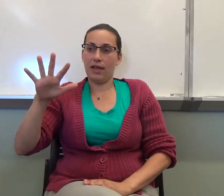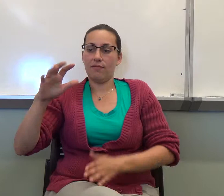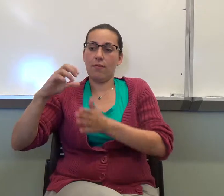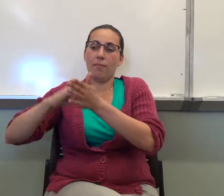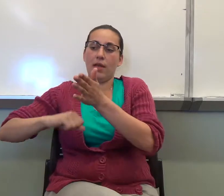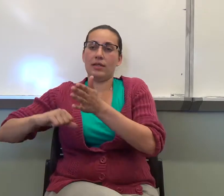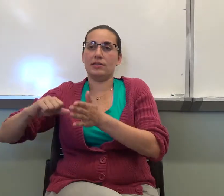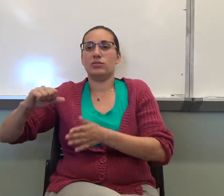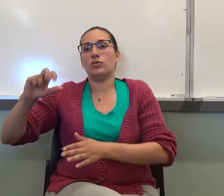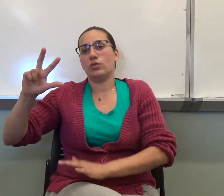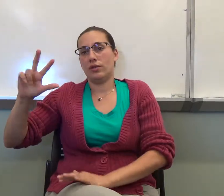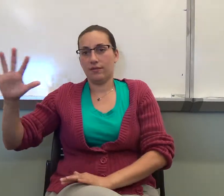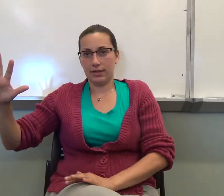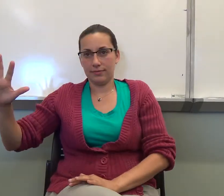35.